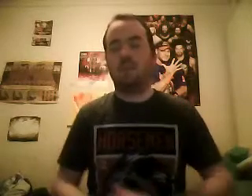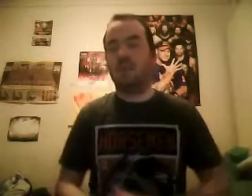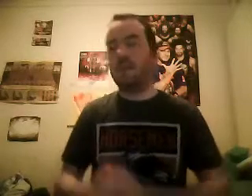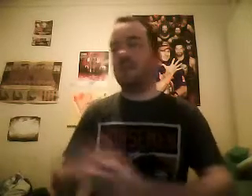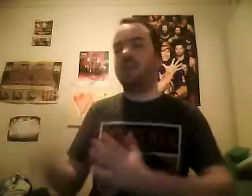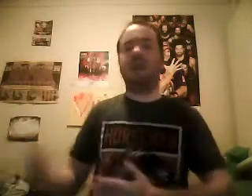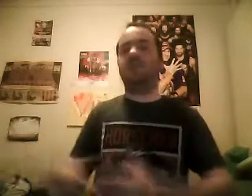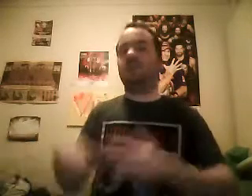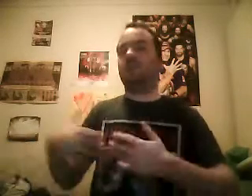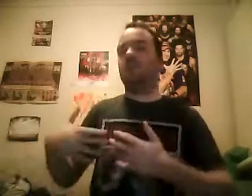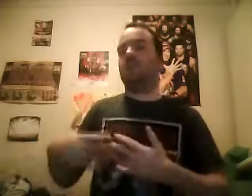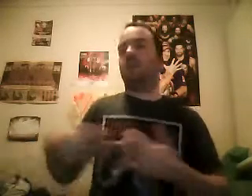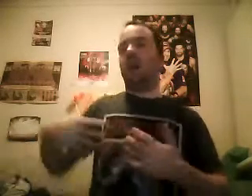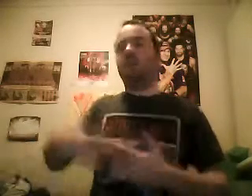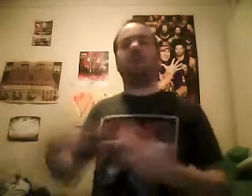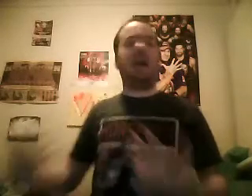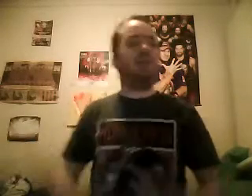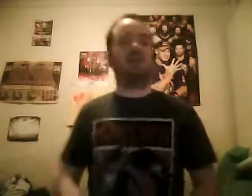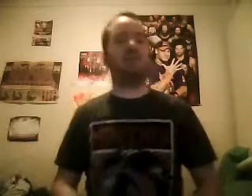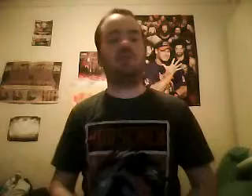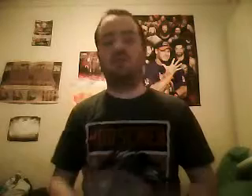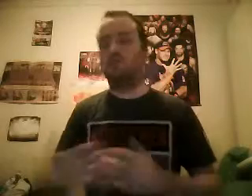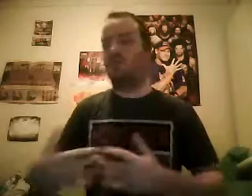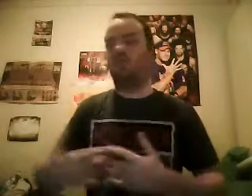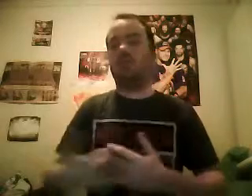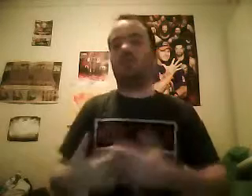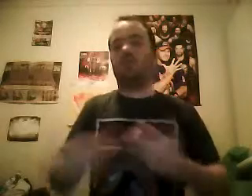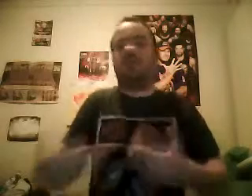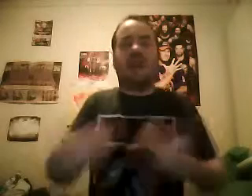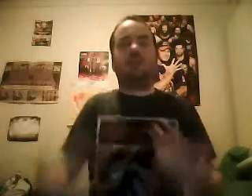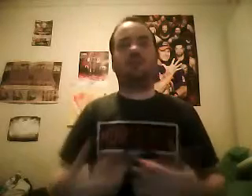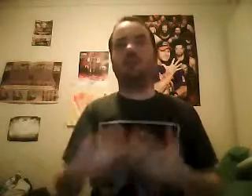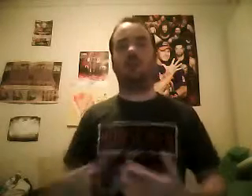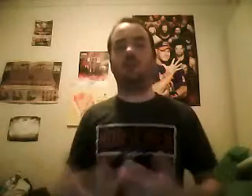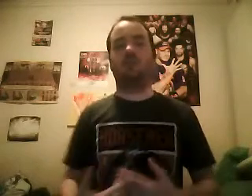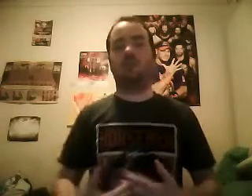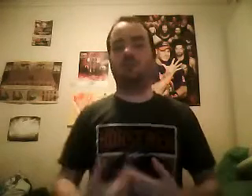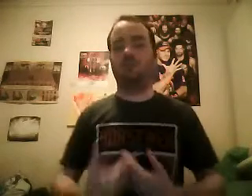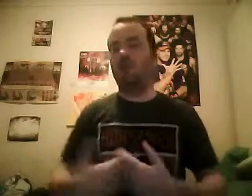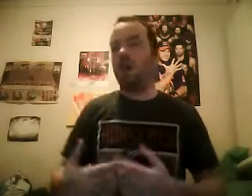And Lacey Evans, I'm glad she's wrestling more because she's actually growing on me more.